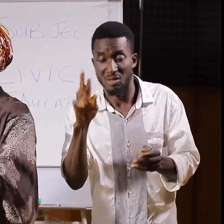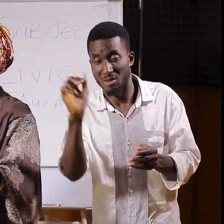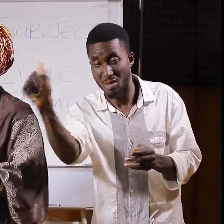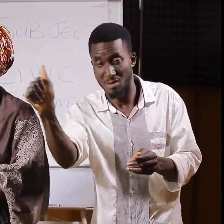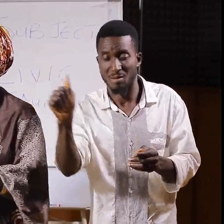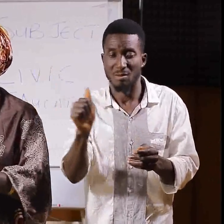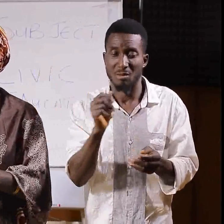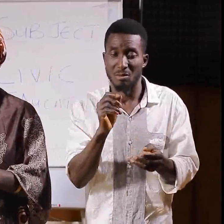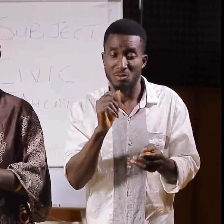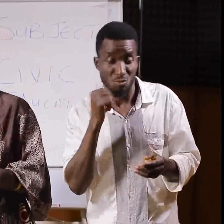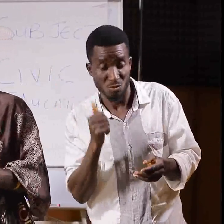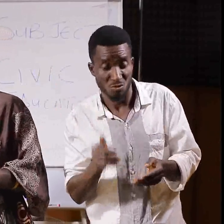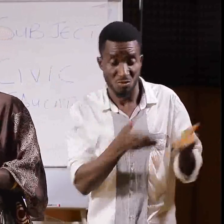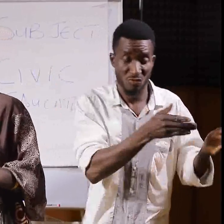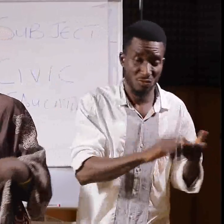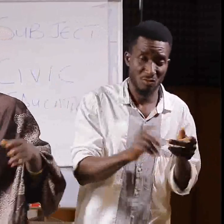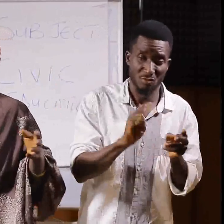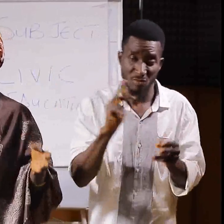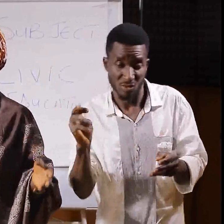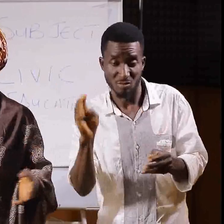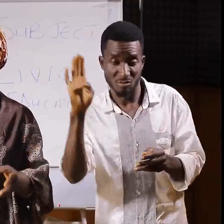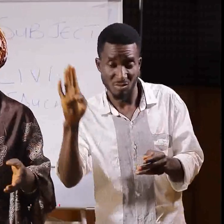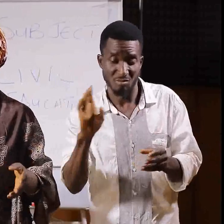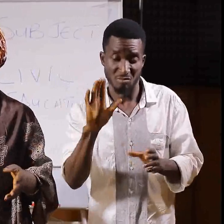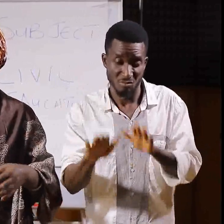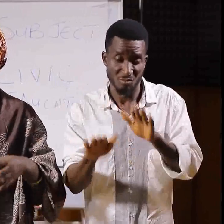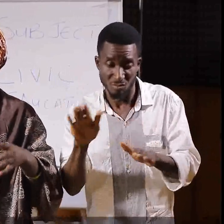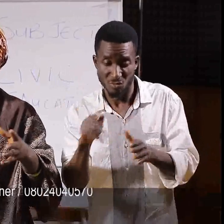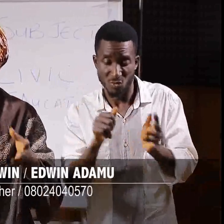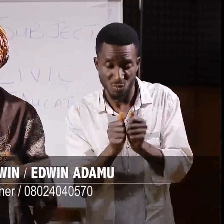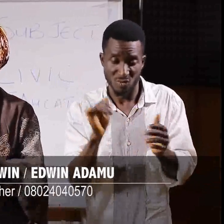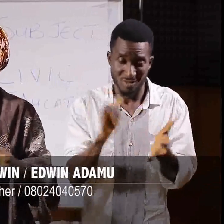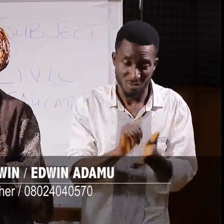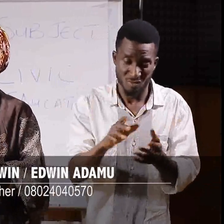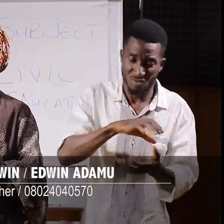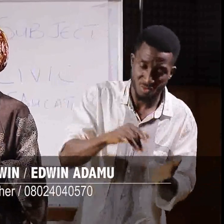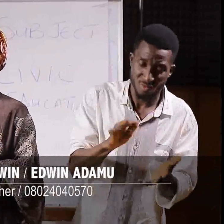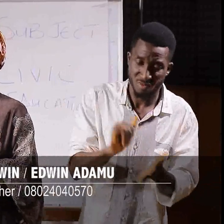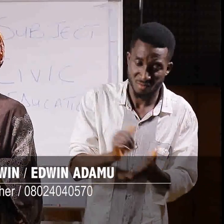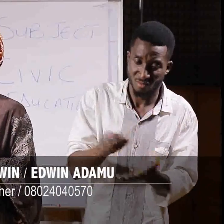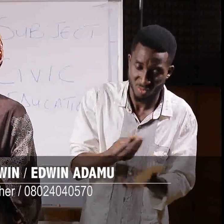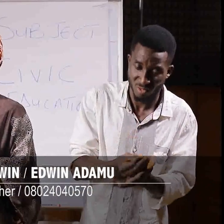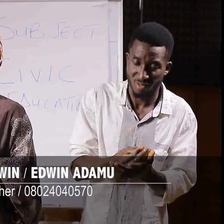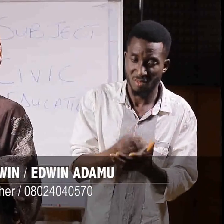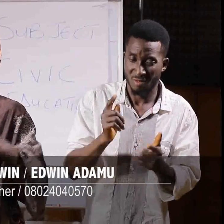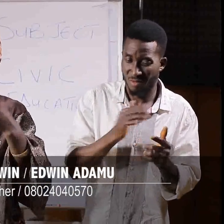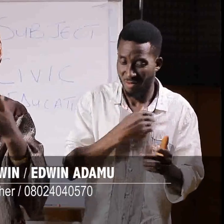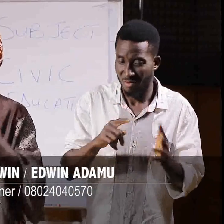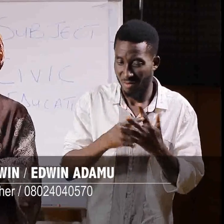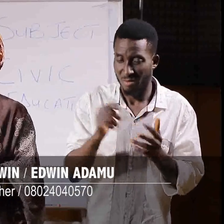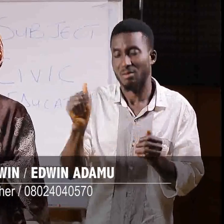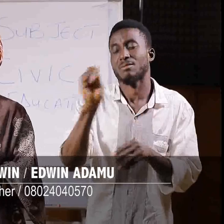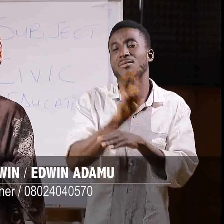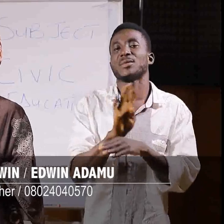Master B, another day they will give it to Master C. Gradually with that, you can join such kind of thrift and